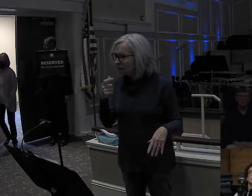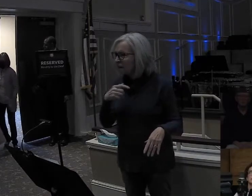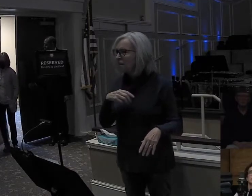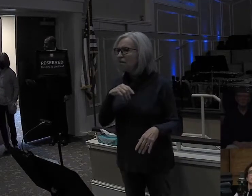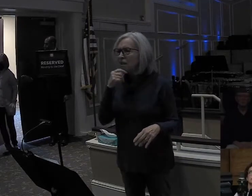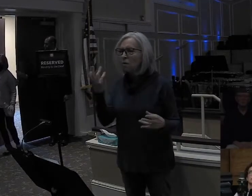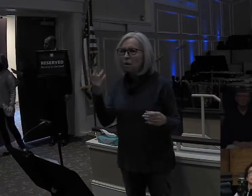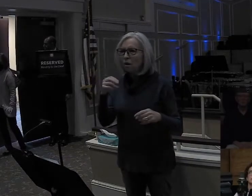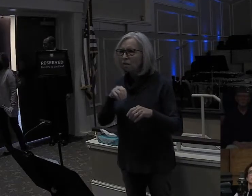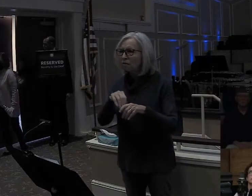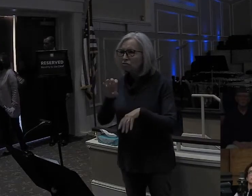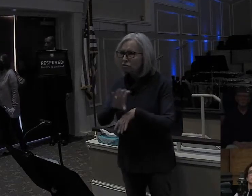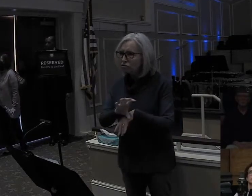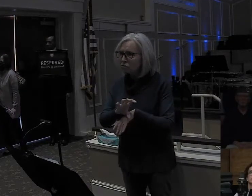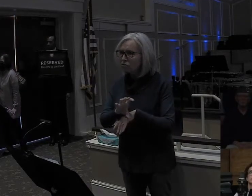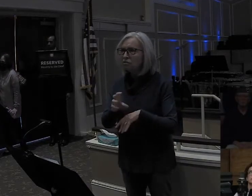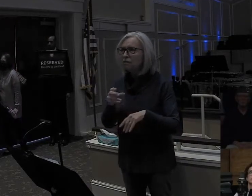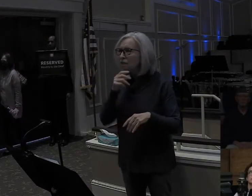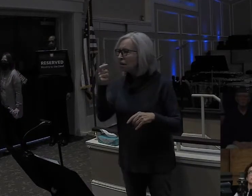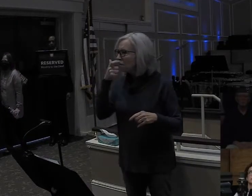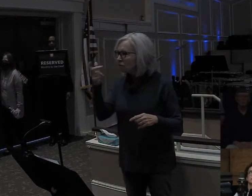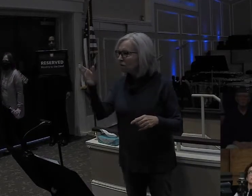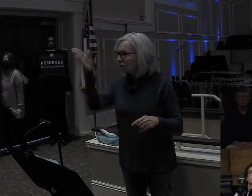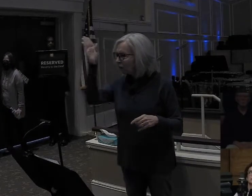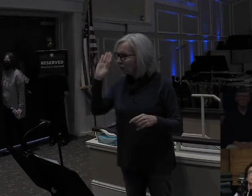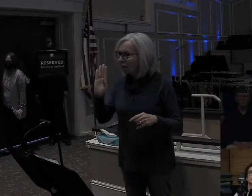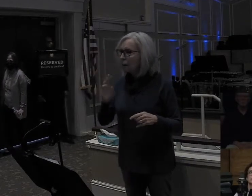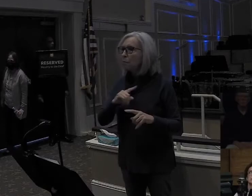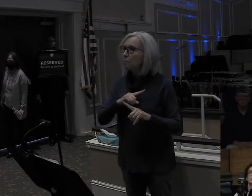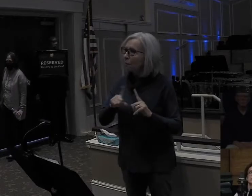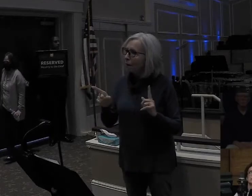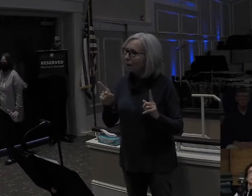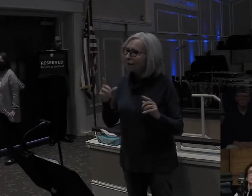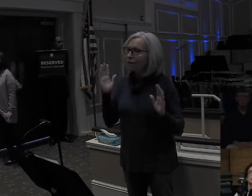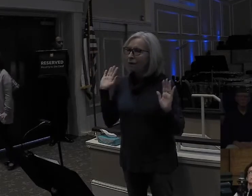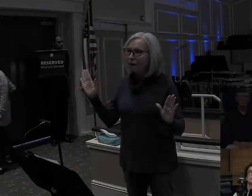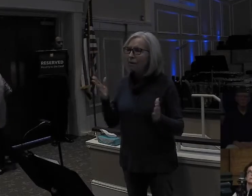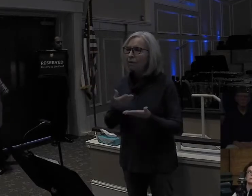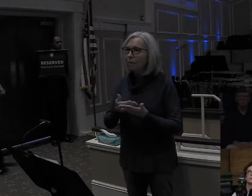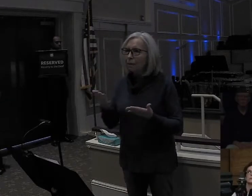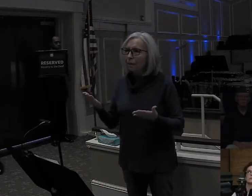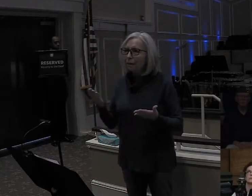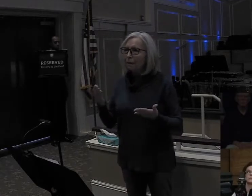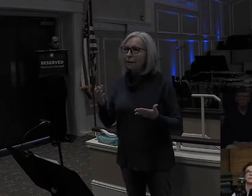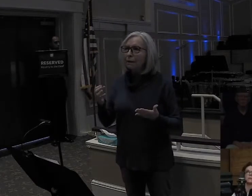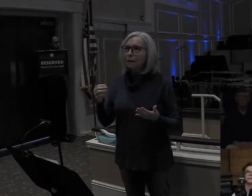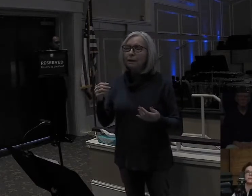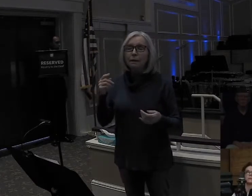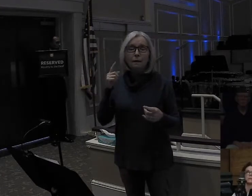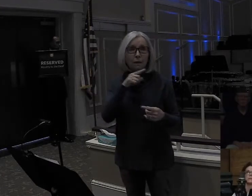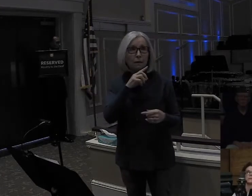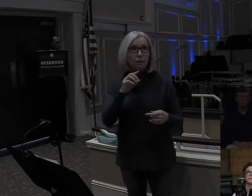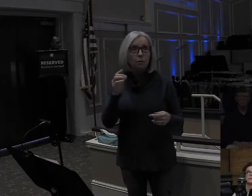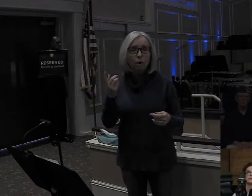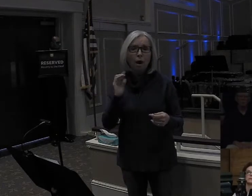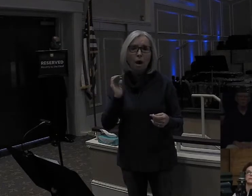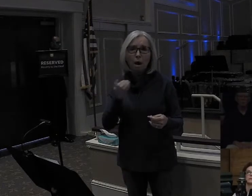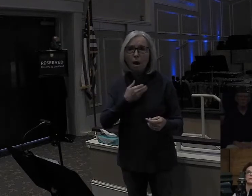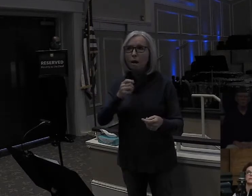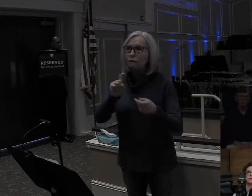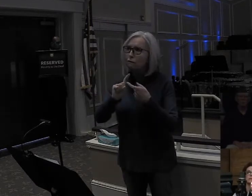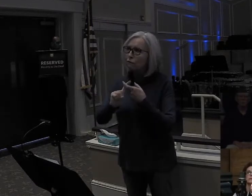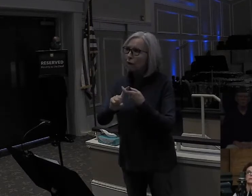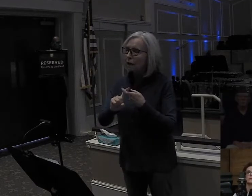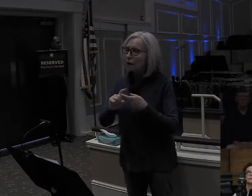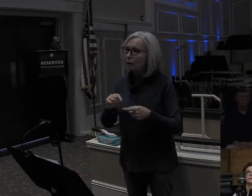interested in learning more about God. But the really cool thing was that as we were dreaming this up, one of our friends said, hey, you've got to meet with Pastor Chad and Pastor